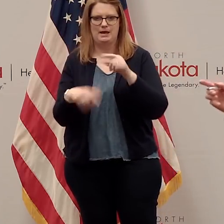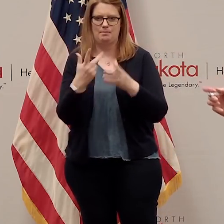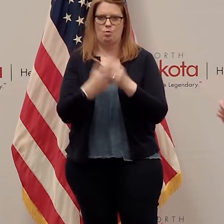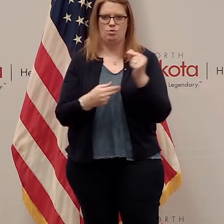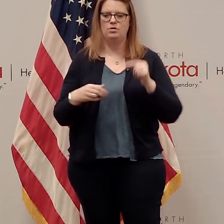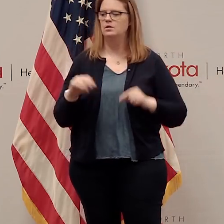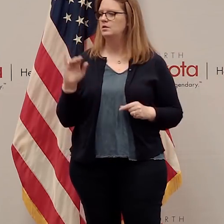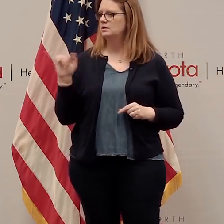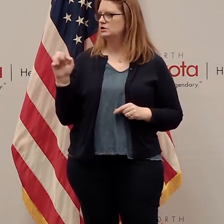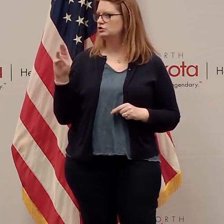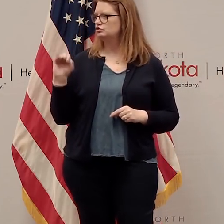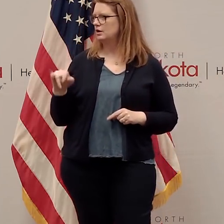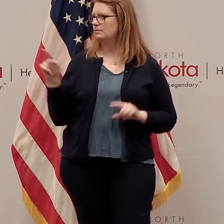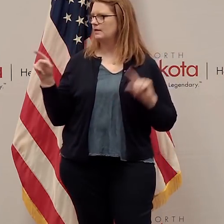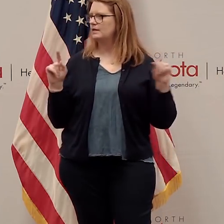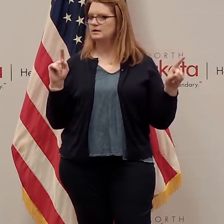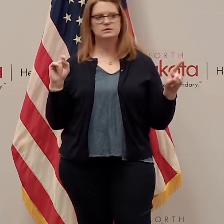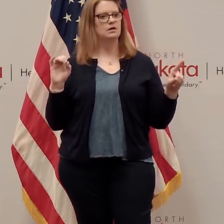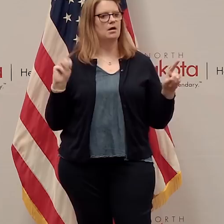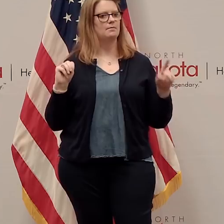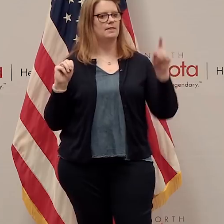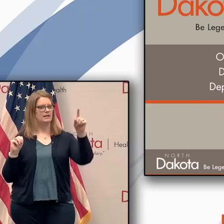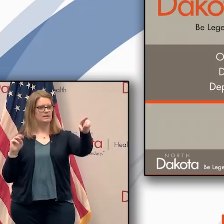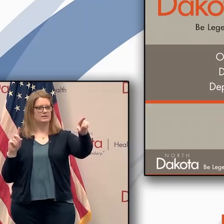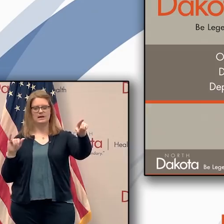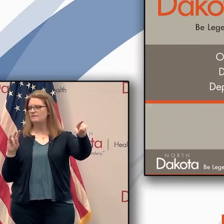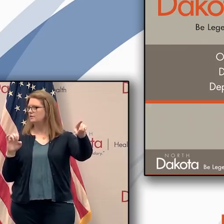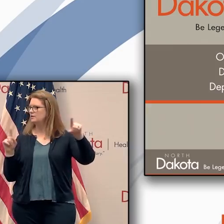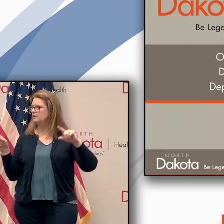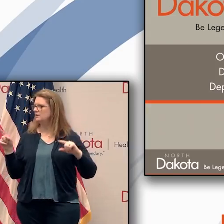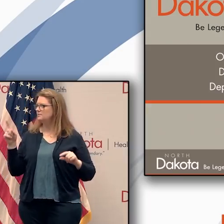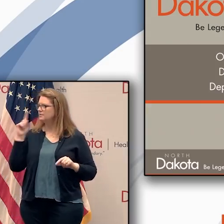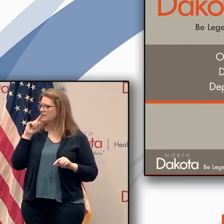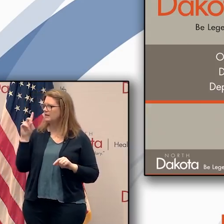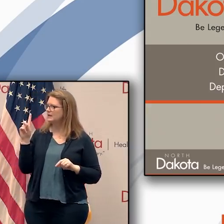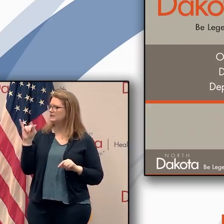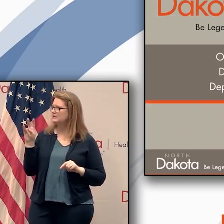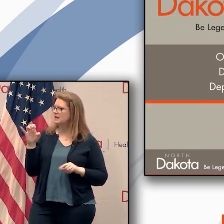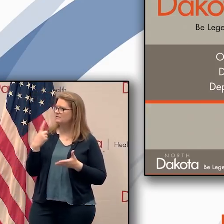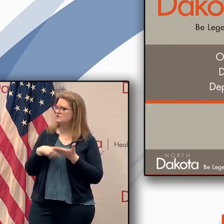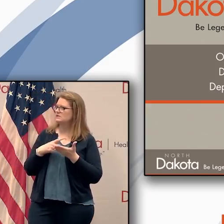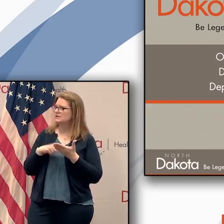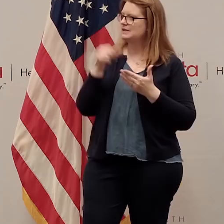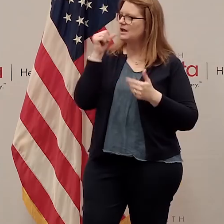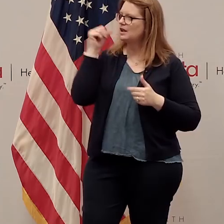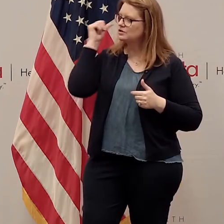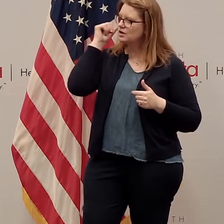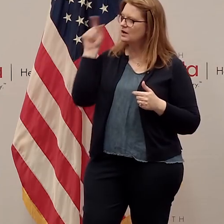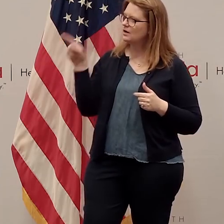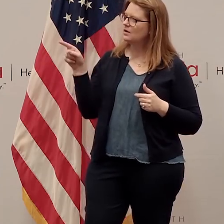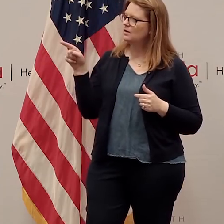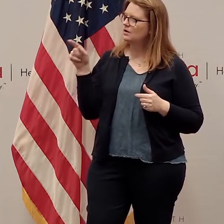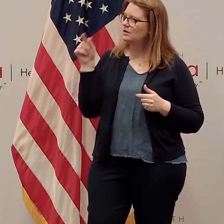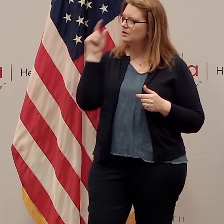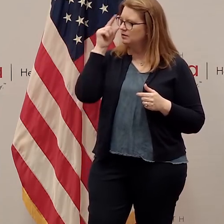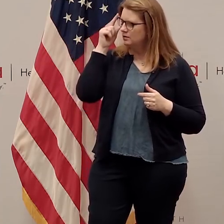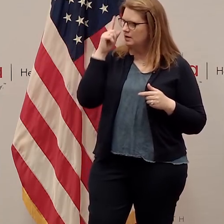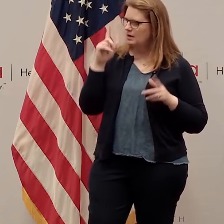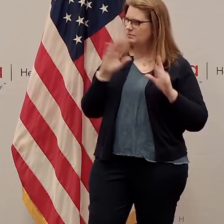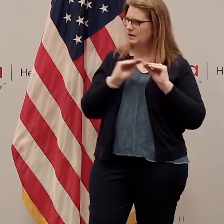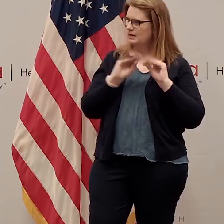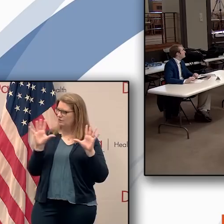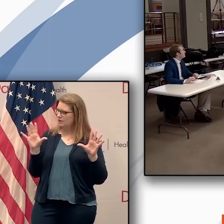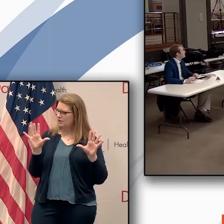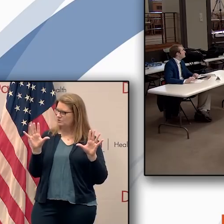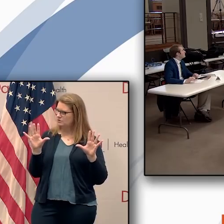Okay, Jeremy, and then Tom, and then Dave. I think Dave sort of touched on this yesterday, actually. I'm just looking for clarification,